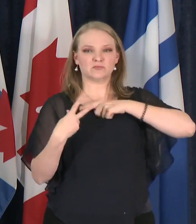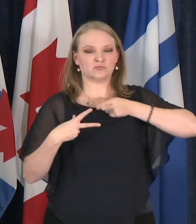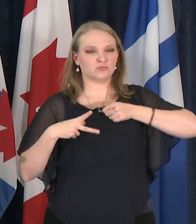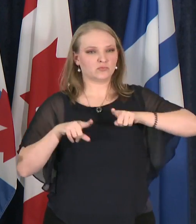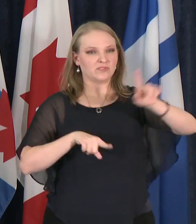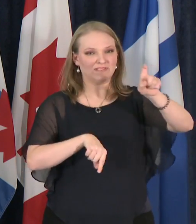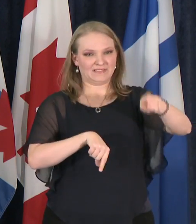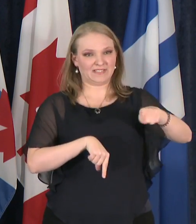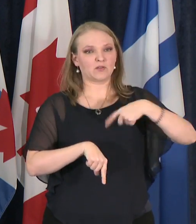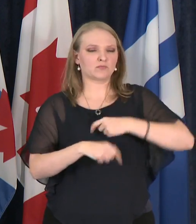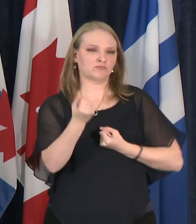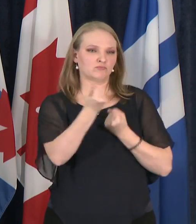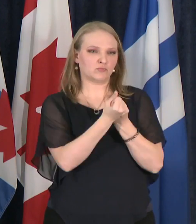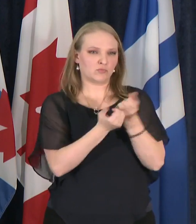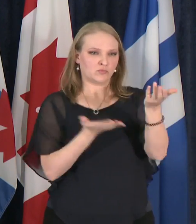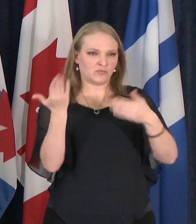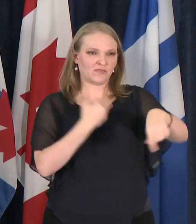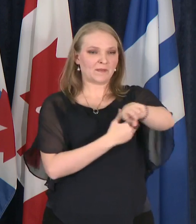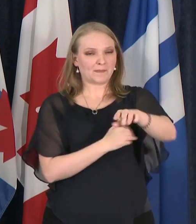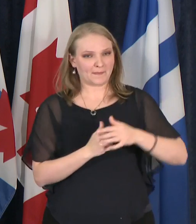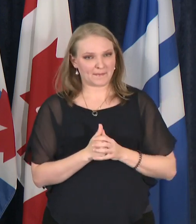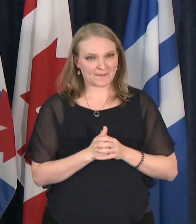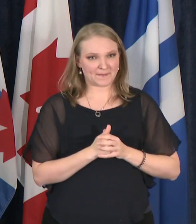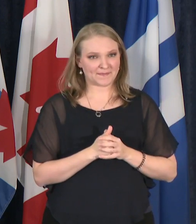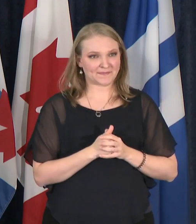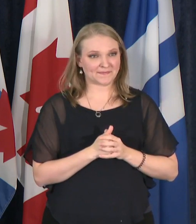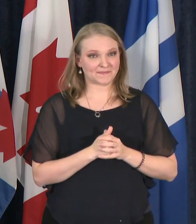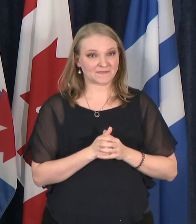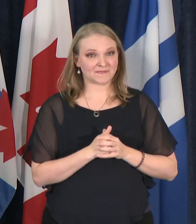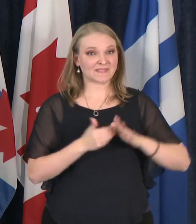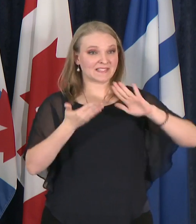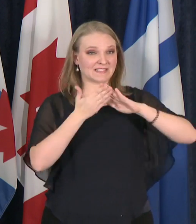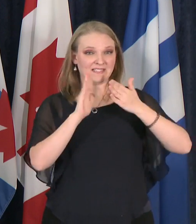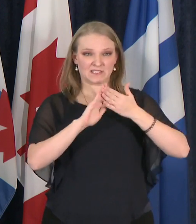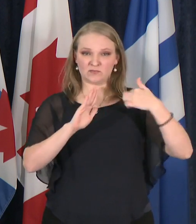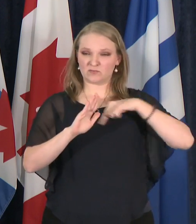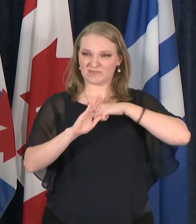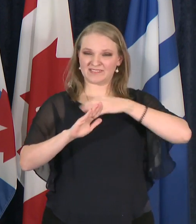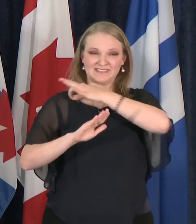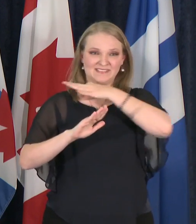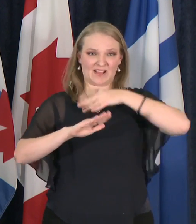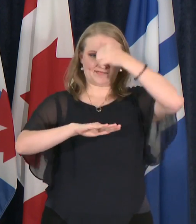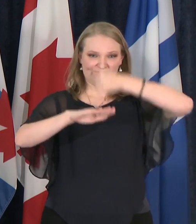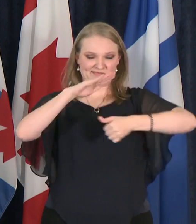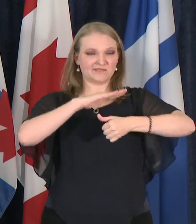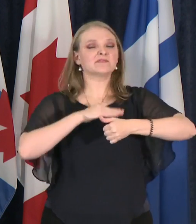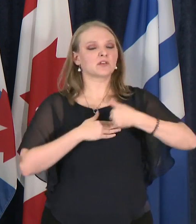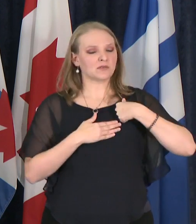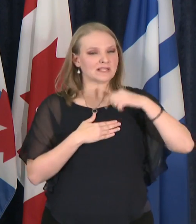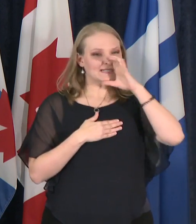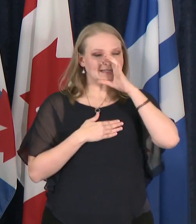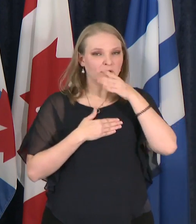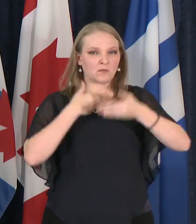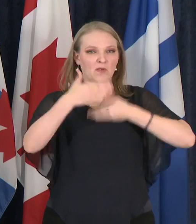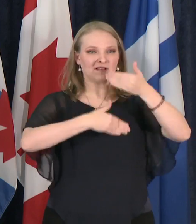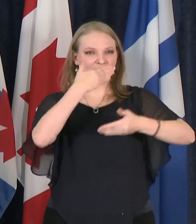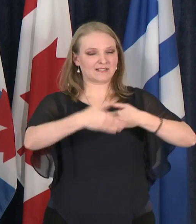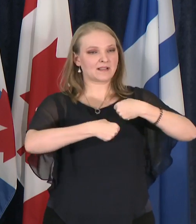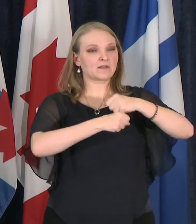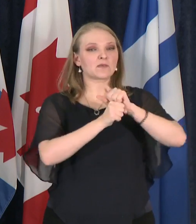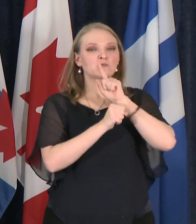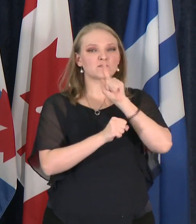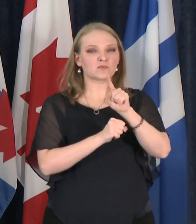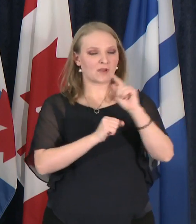to support and serve them. The city, as an employer, is working through processes to ensure that we have the right